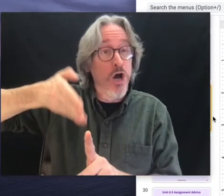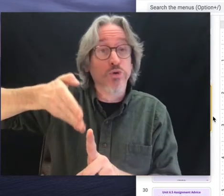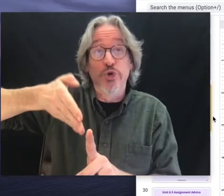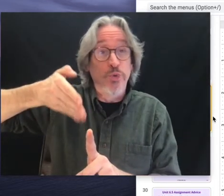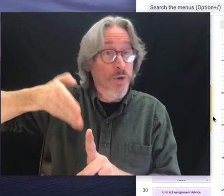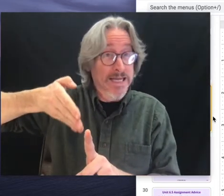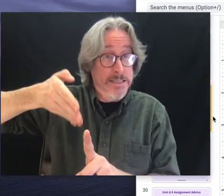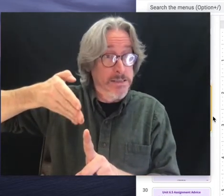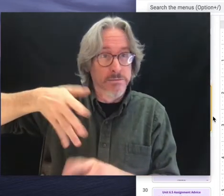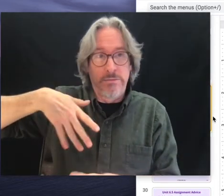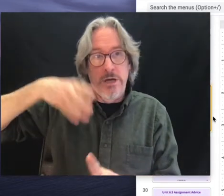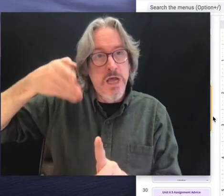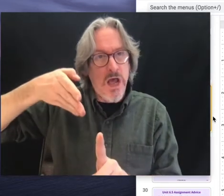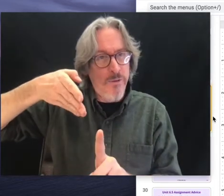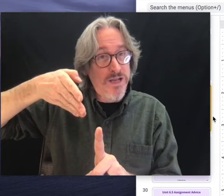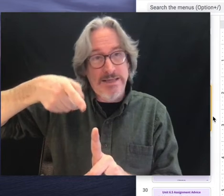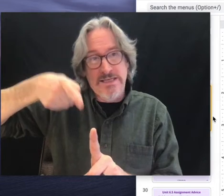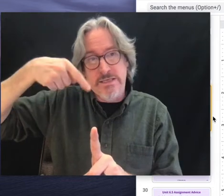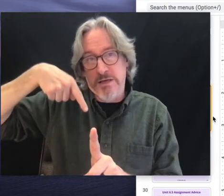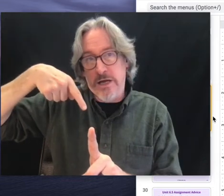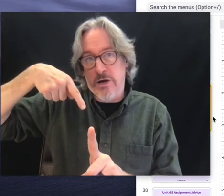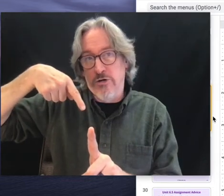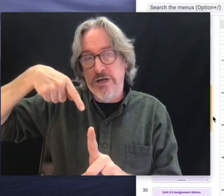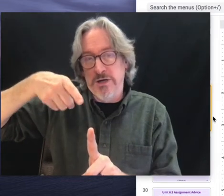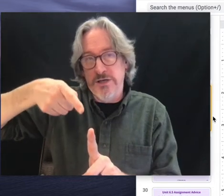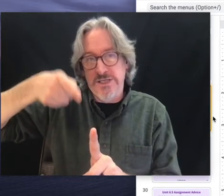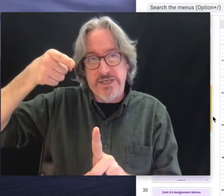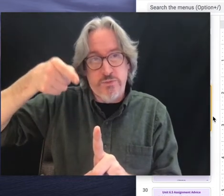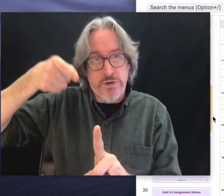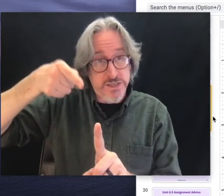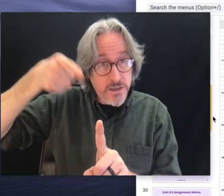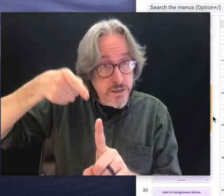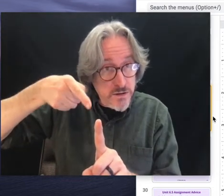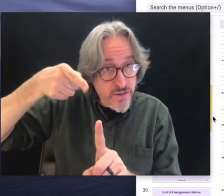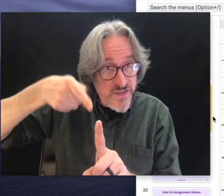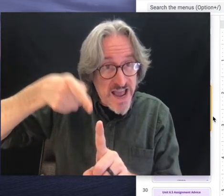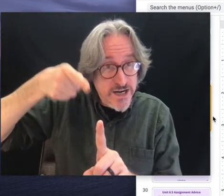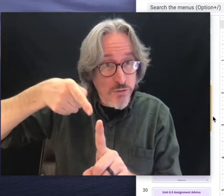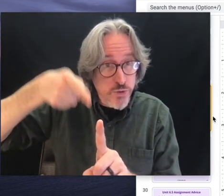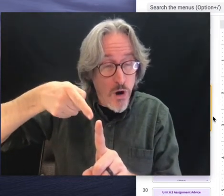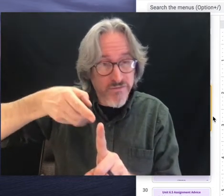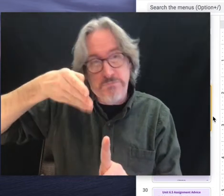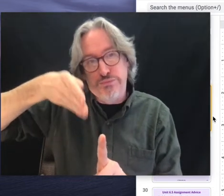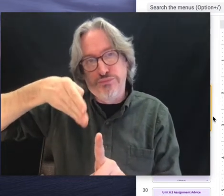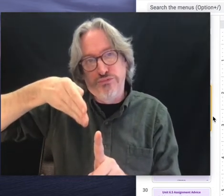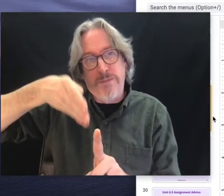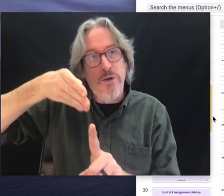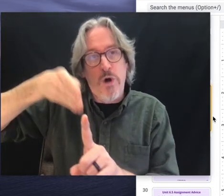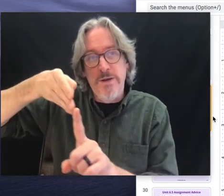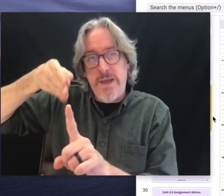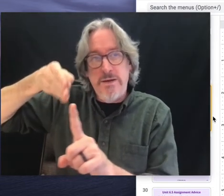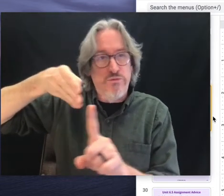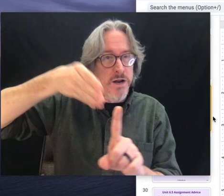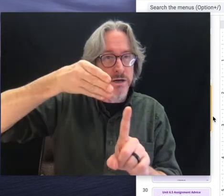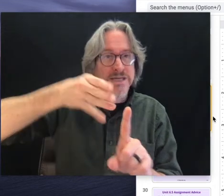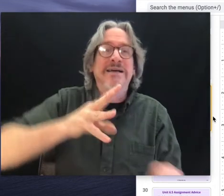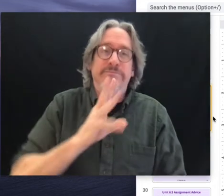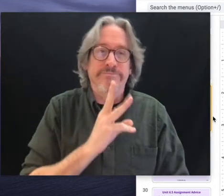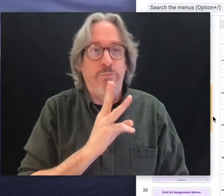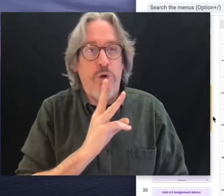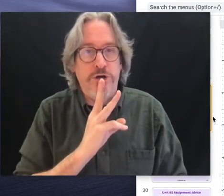my go-to is, and we did this earlier in 6, where it's the thing I go to often. My one main